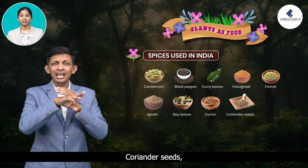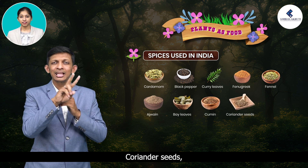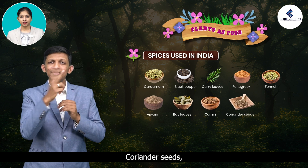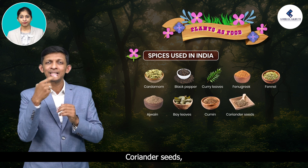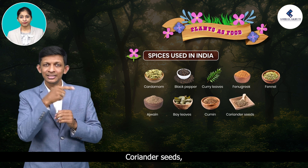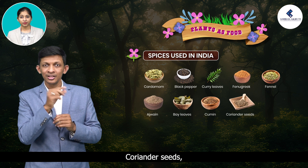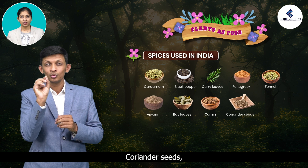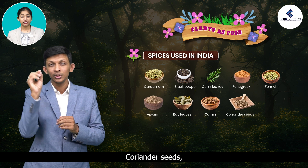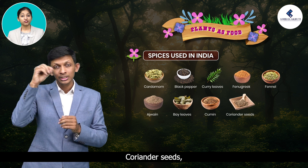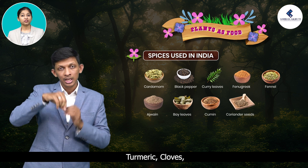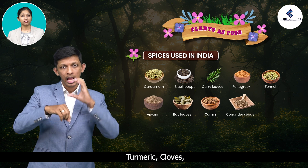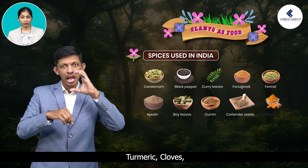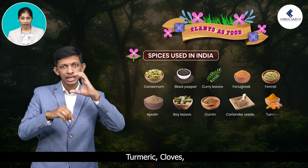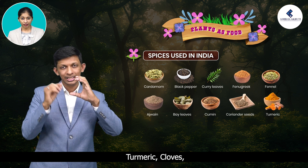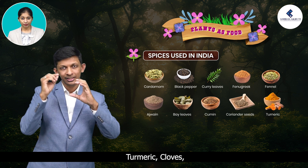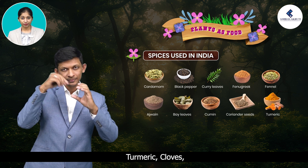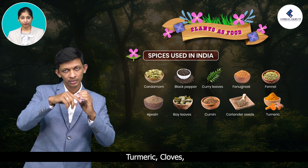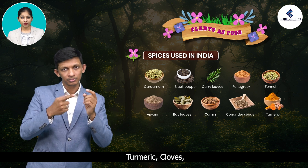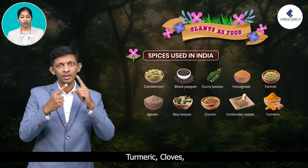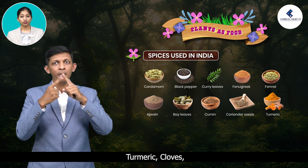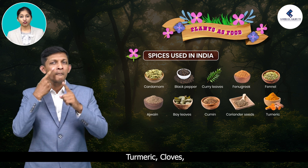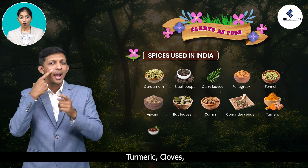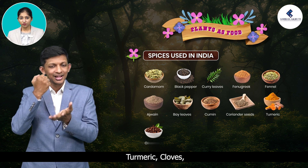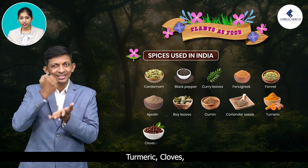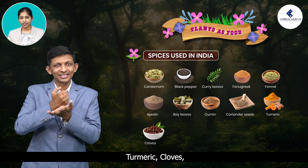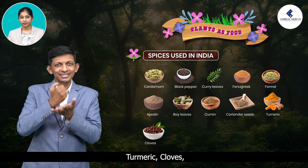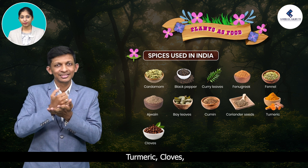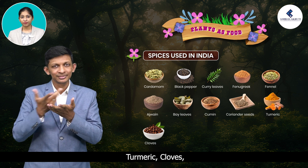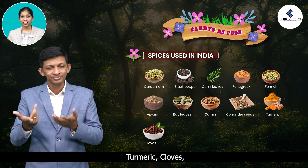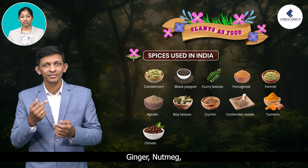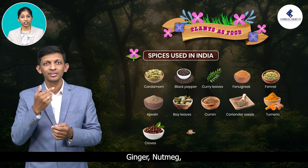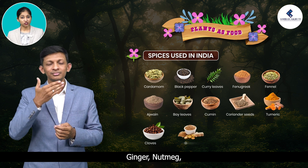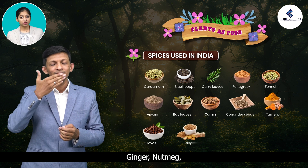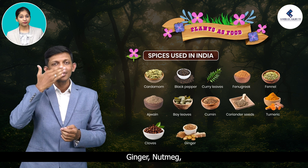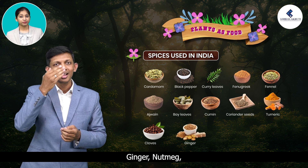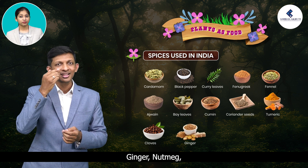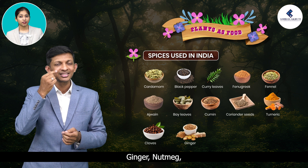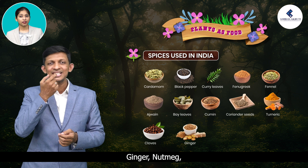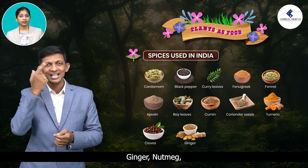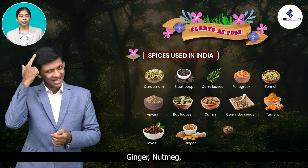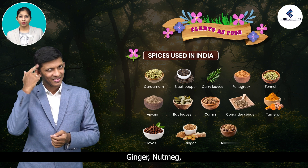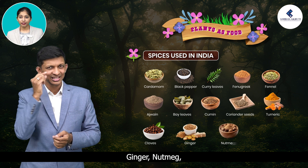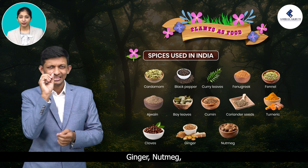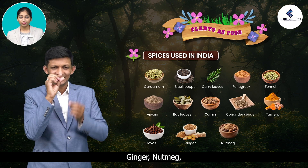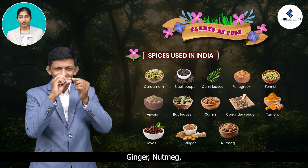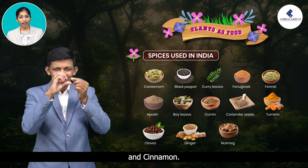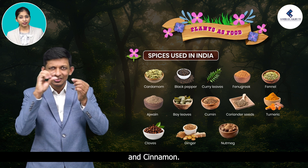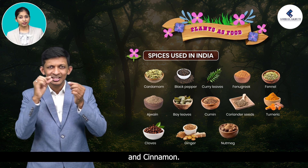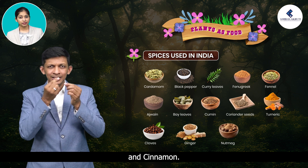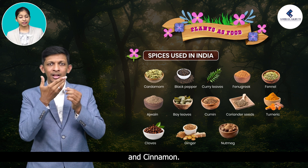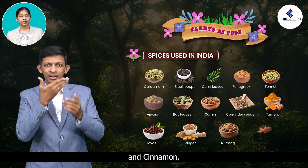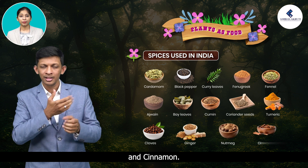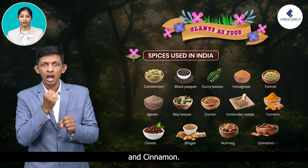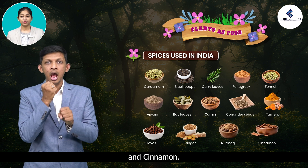coriander seeds, turmeric, cloves, ginger, nutmeg,